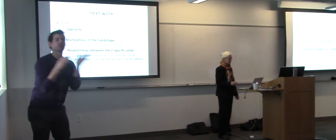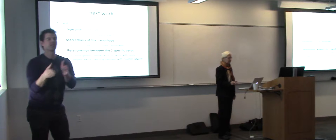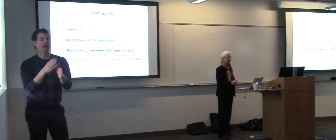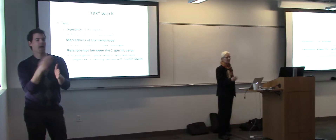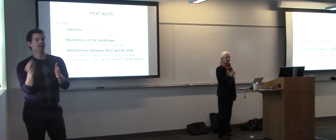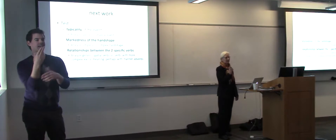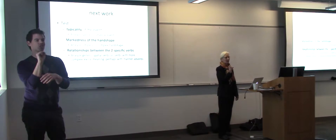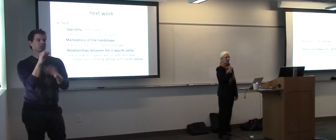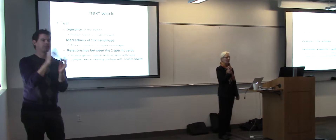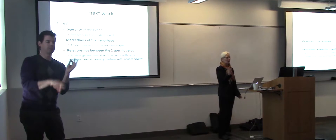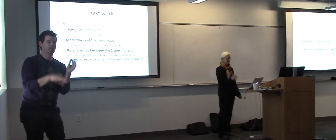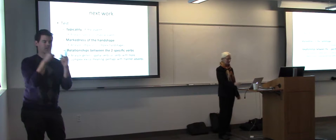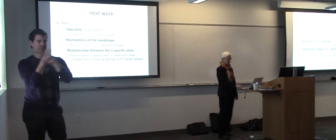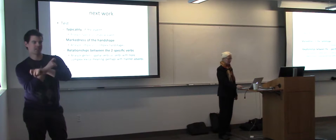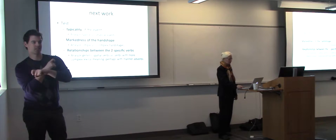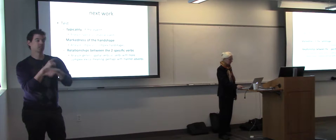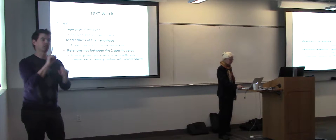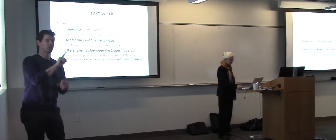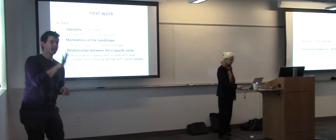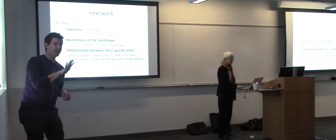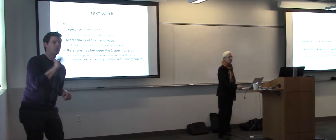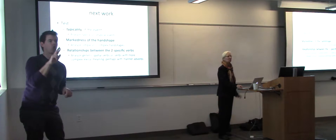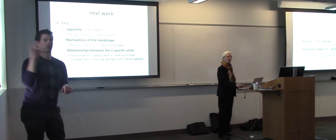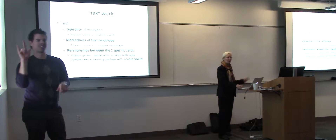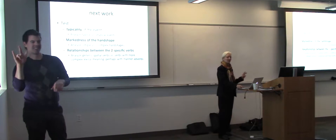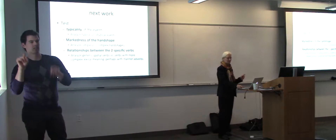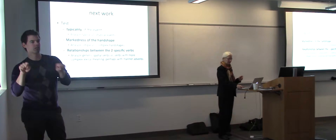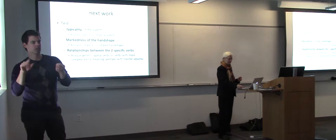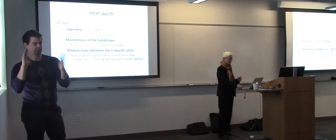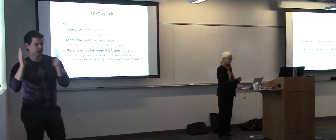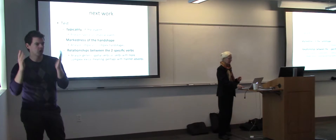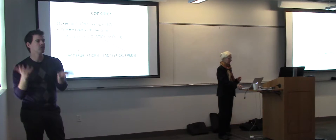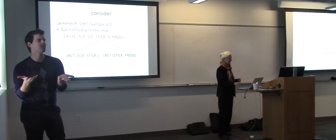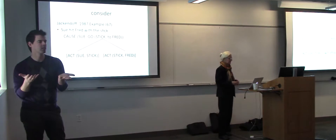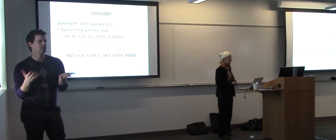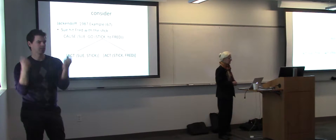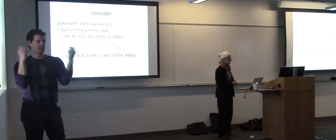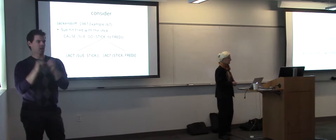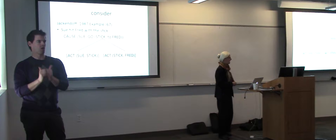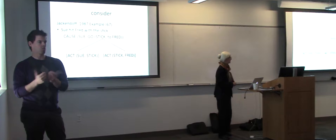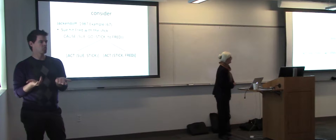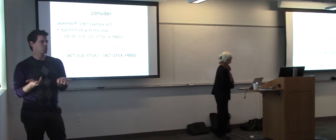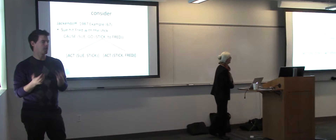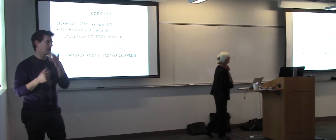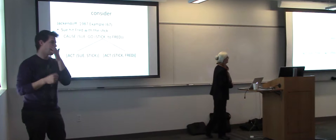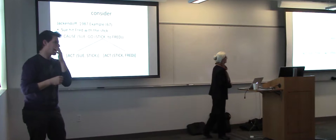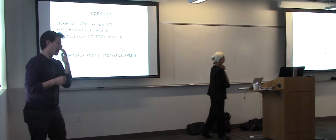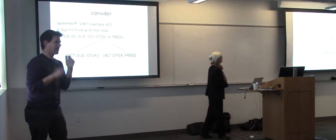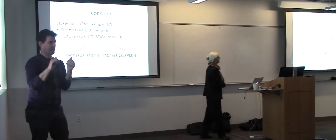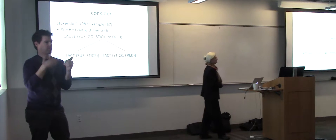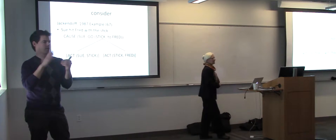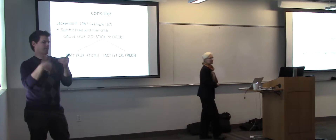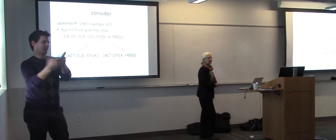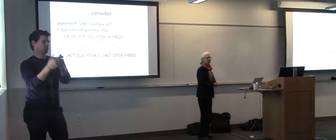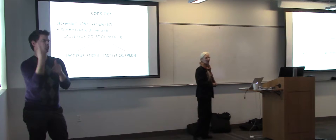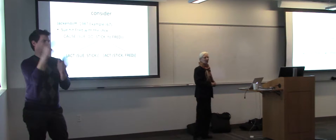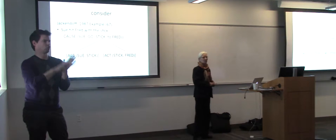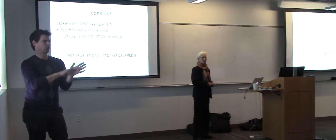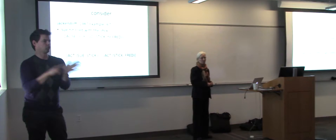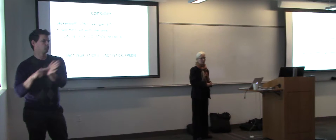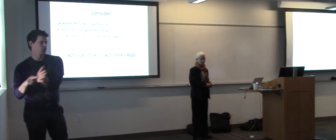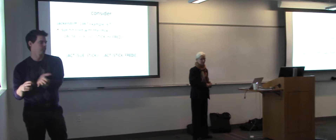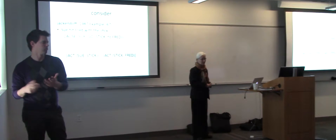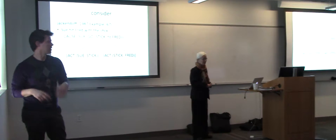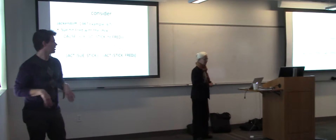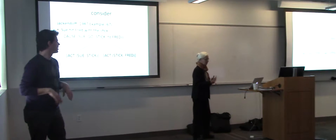some interesting thing going on between the 2 parts of these predicates. And in fact, you can see that these are